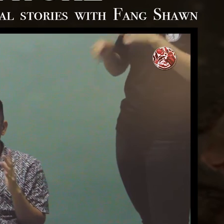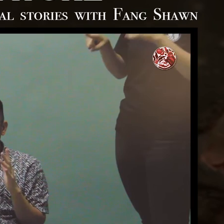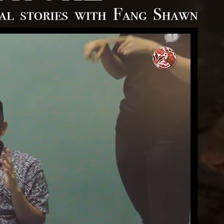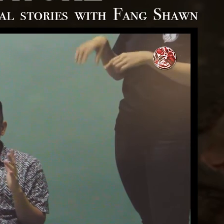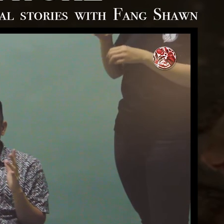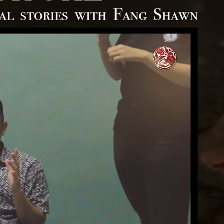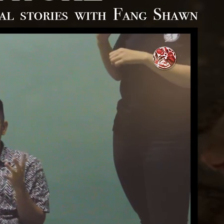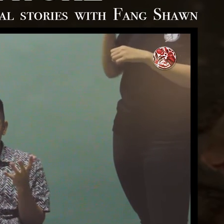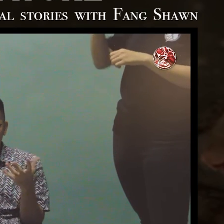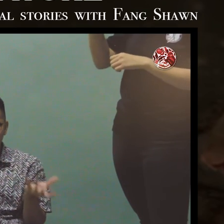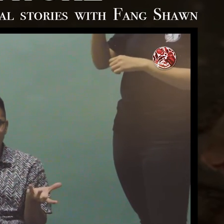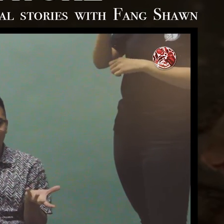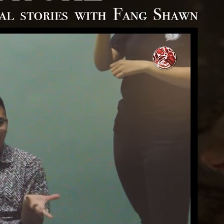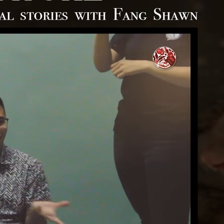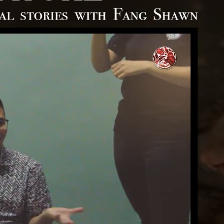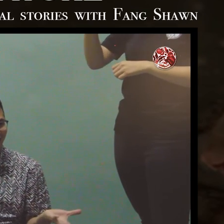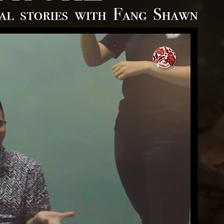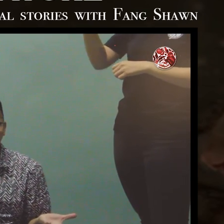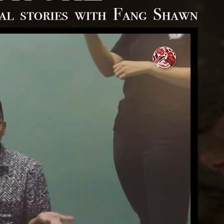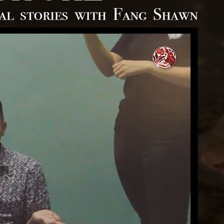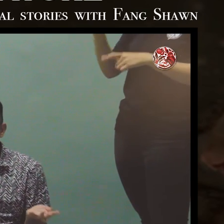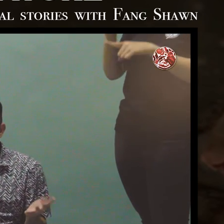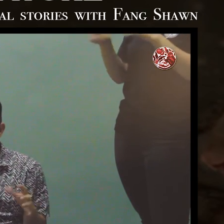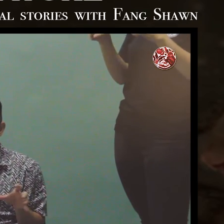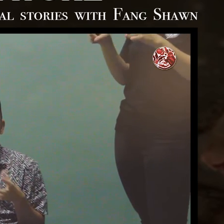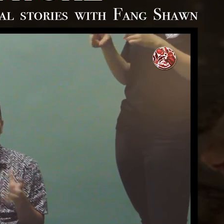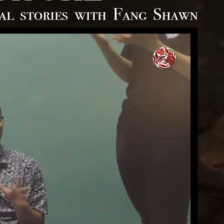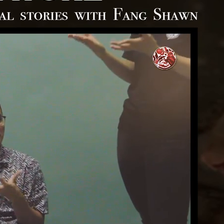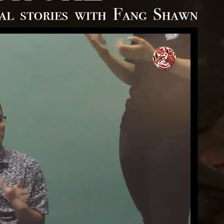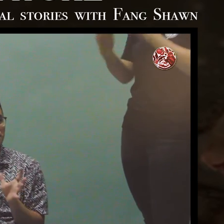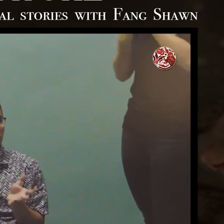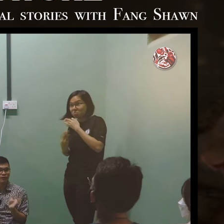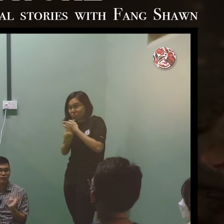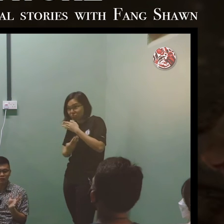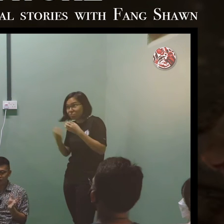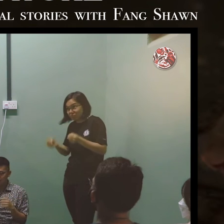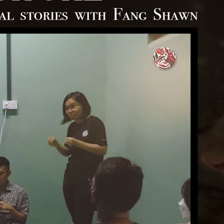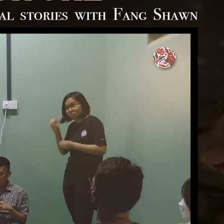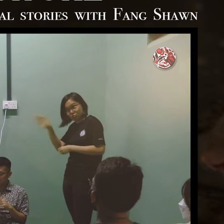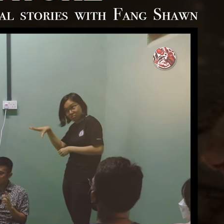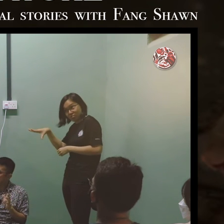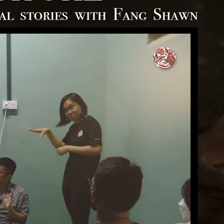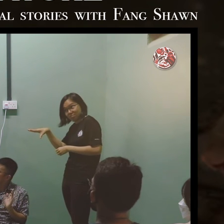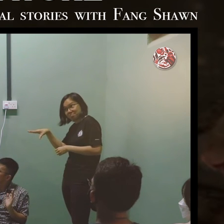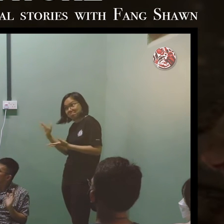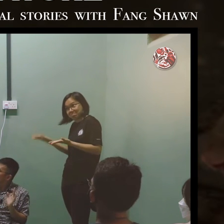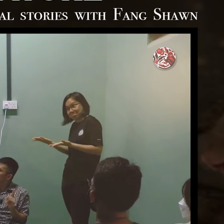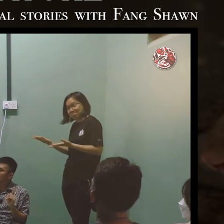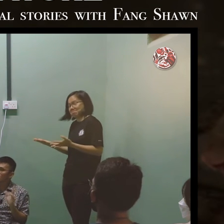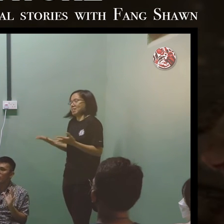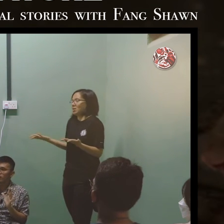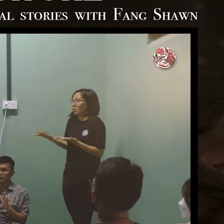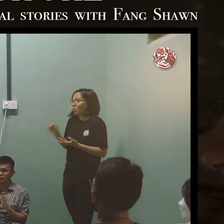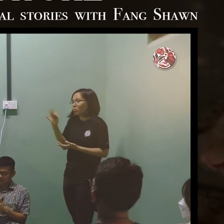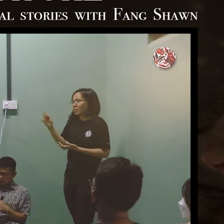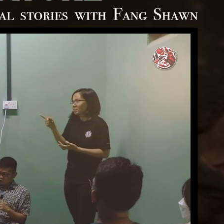Right? And then, what if you accidentally draw? Right? How do you set rules around that? Right? And furthermore, who is